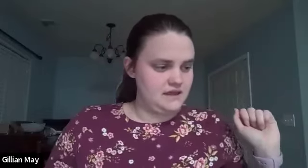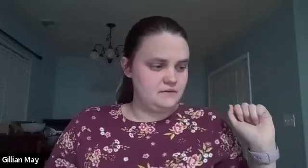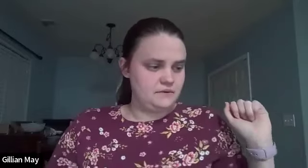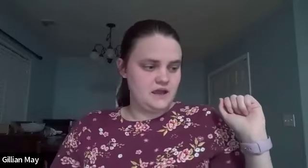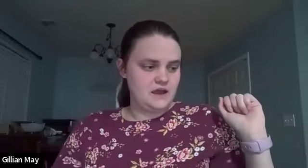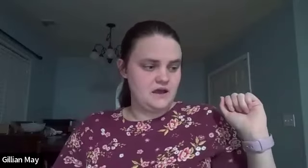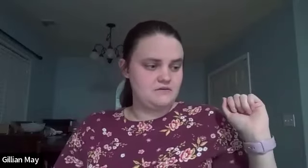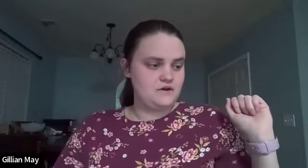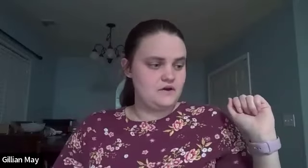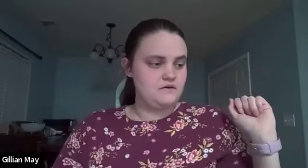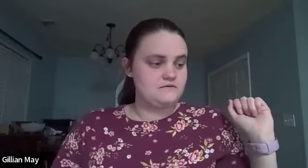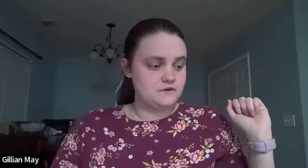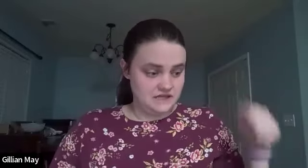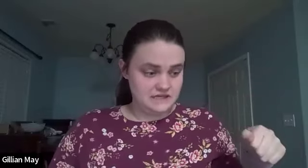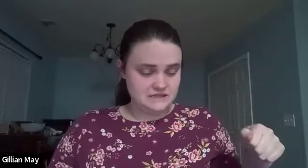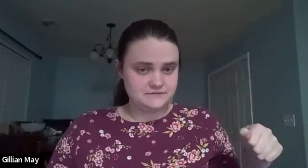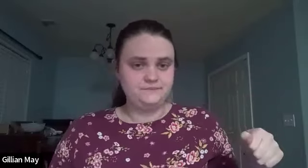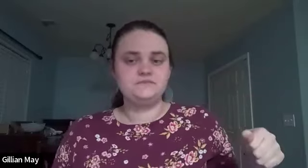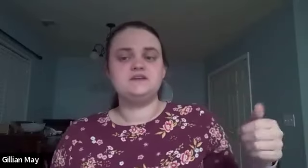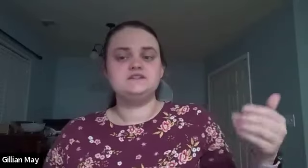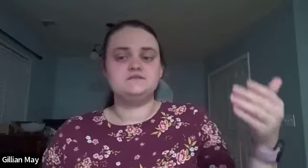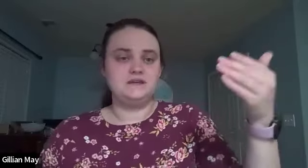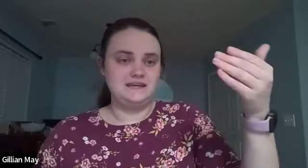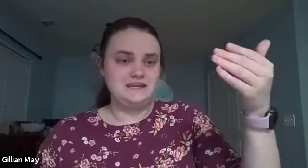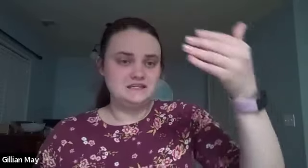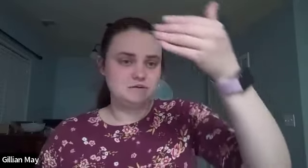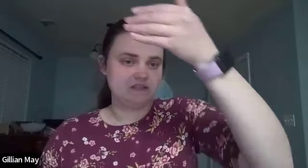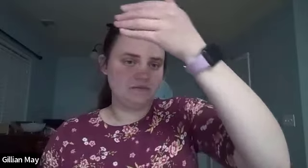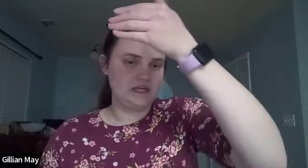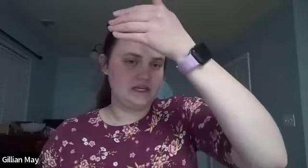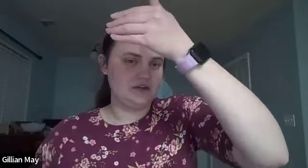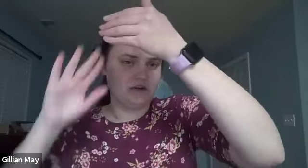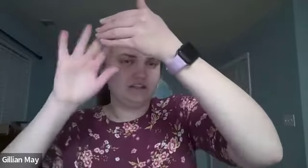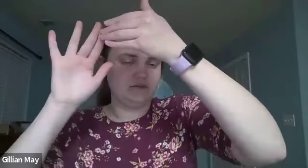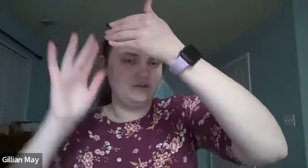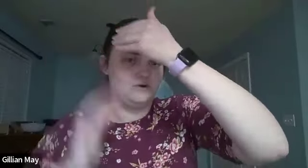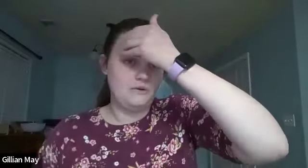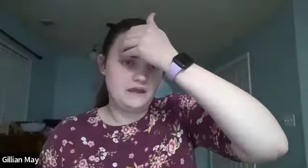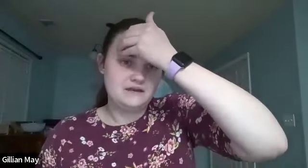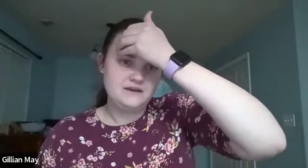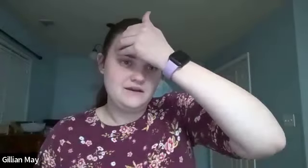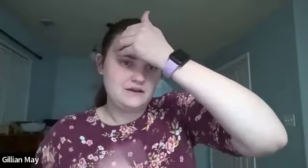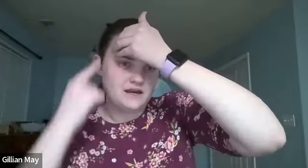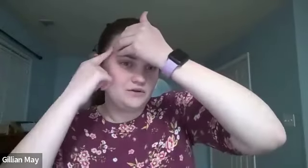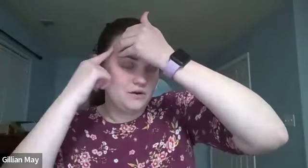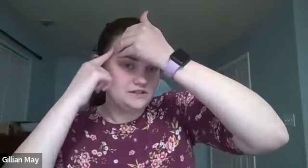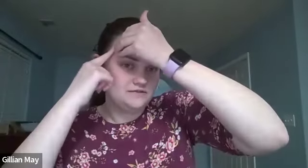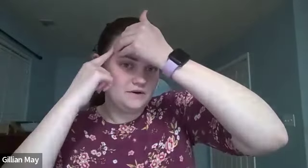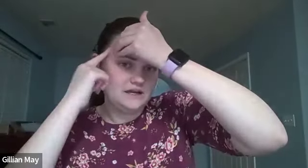Then we have forget. So forget is going to be, you're going to start with your whole hand kind of across your forehead, and you're